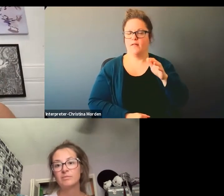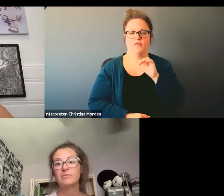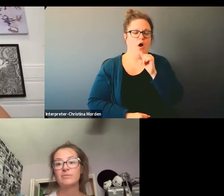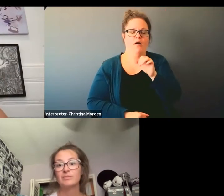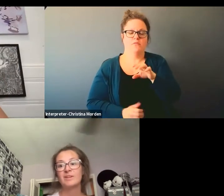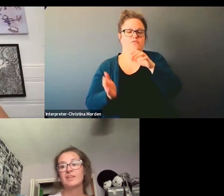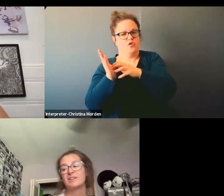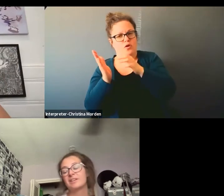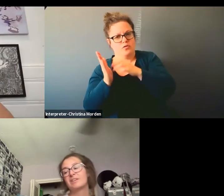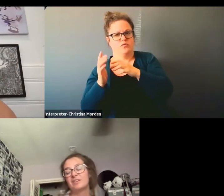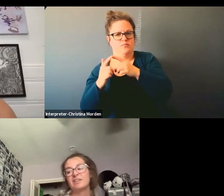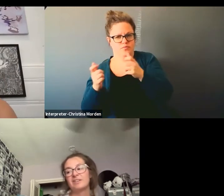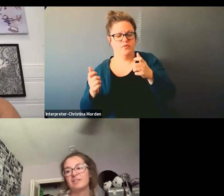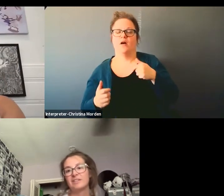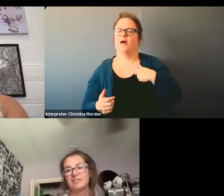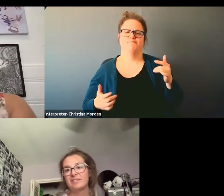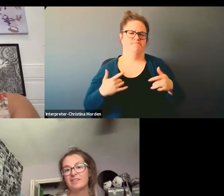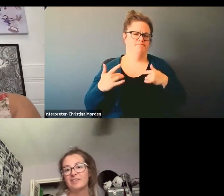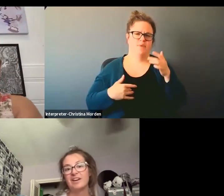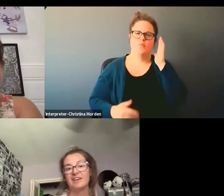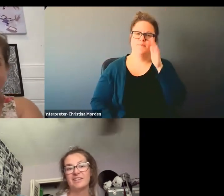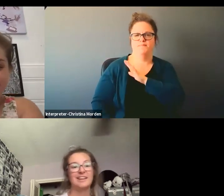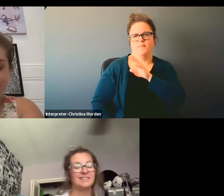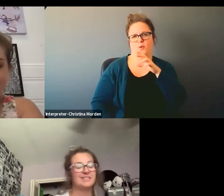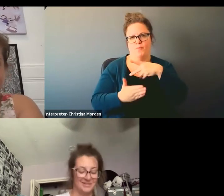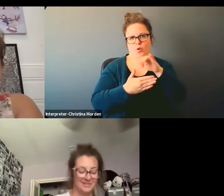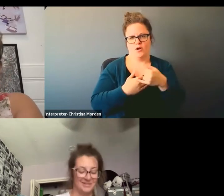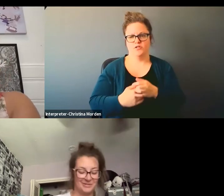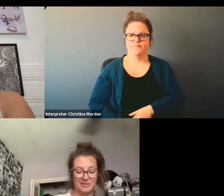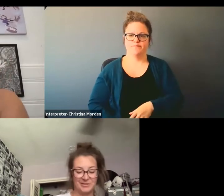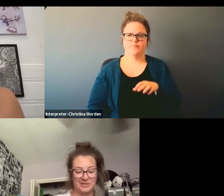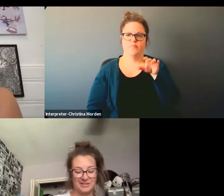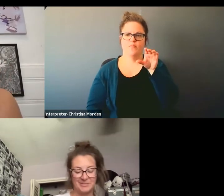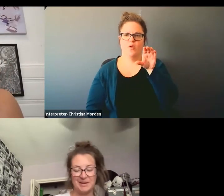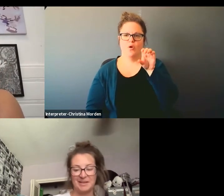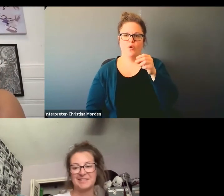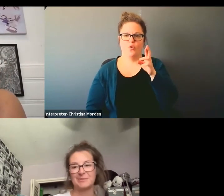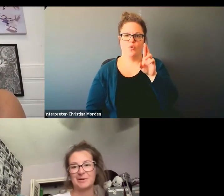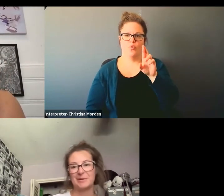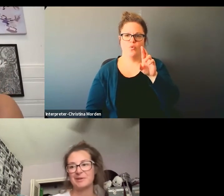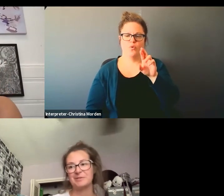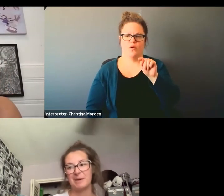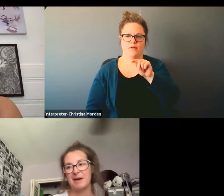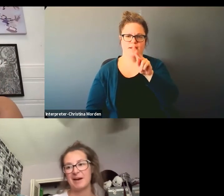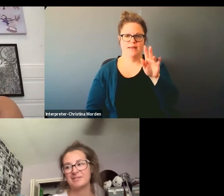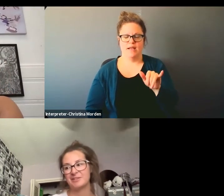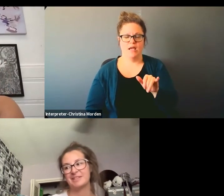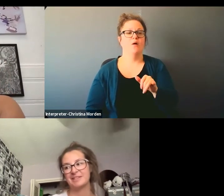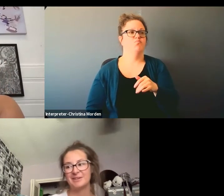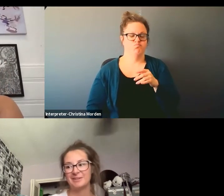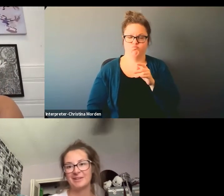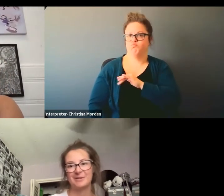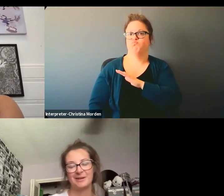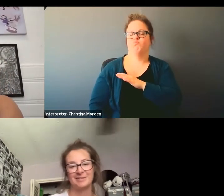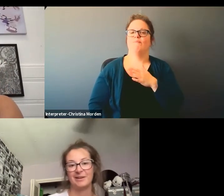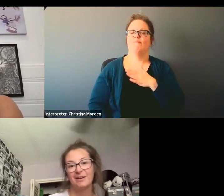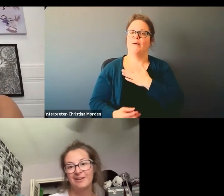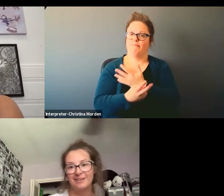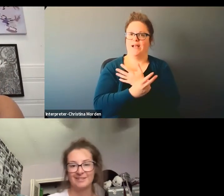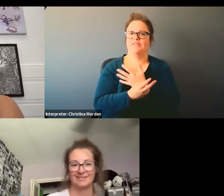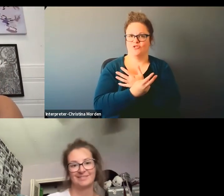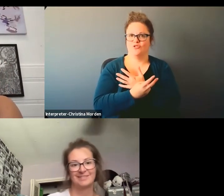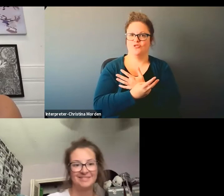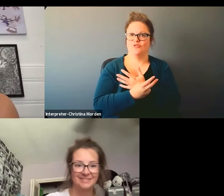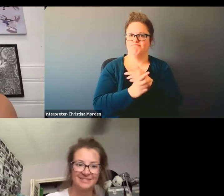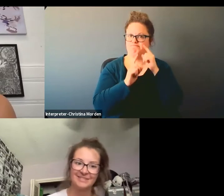really excited for it. It's going to be a really great project. Yeah, it's really interesting to me. That's like what I want to do my master's in. So that's why I was like,